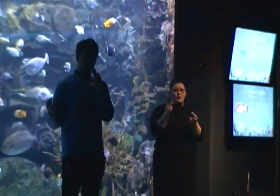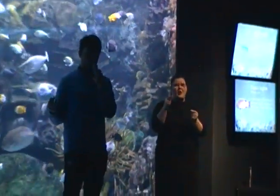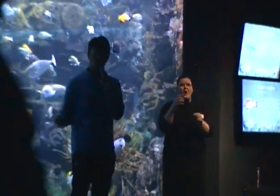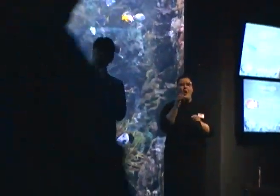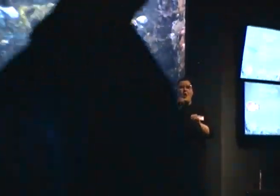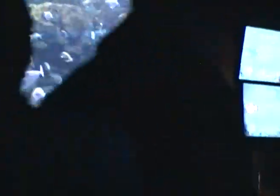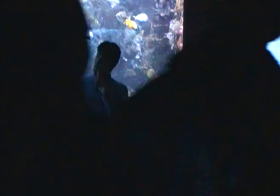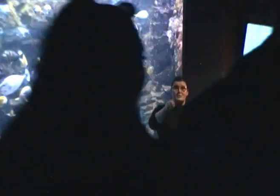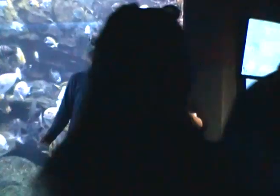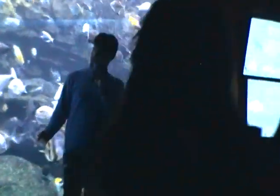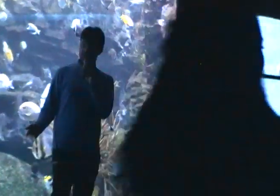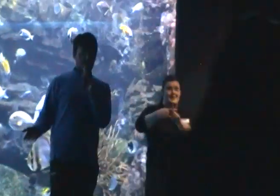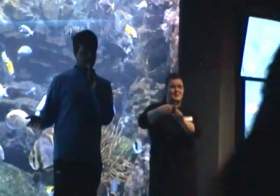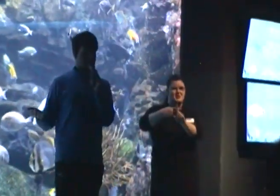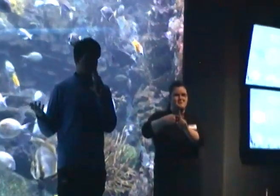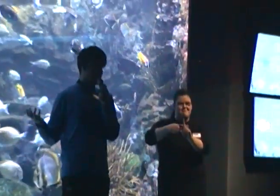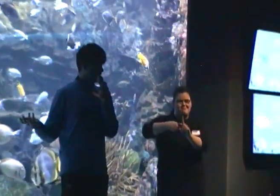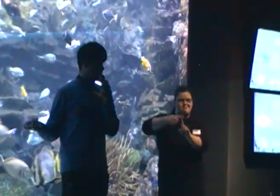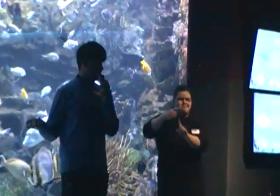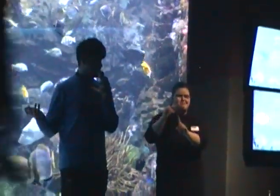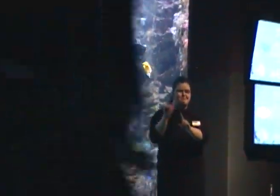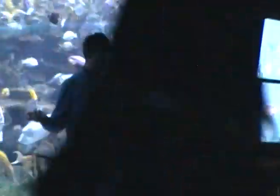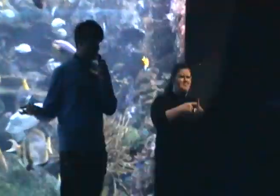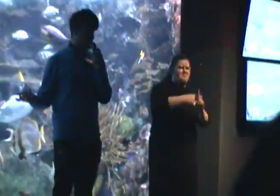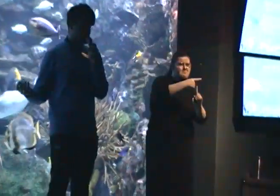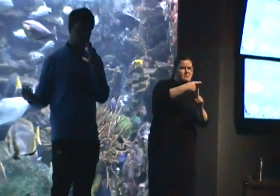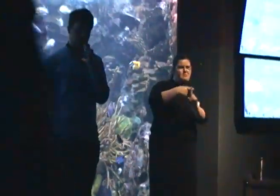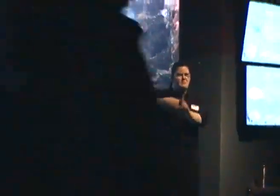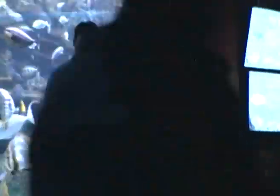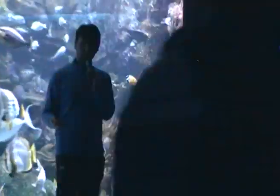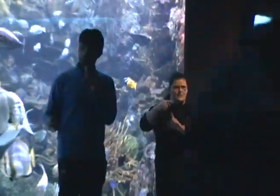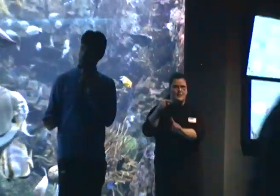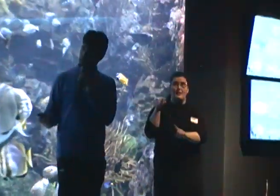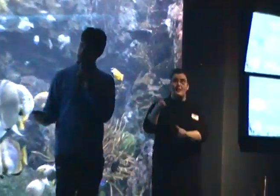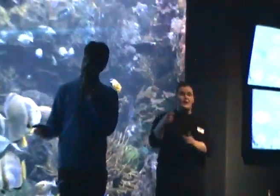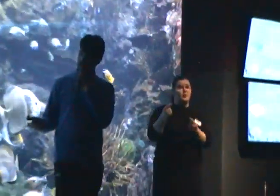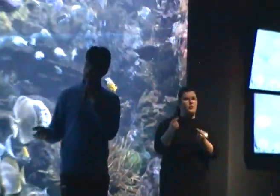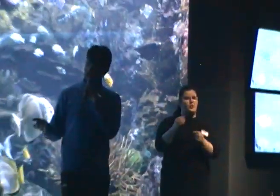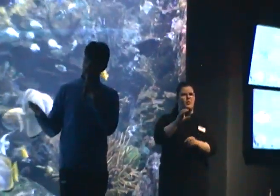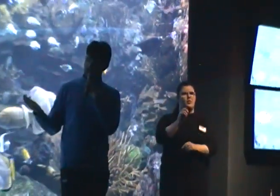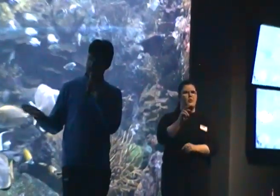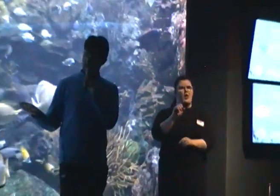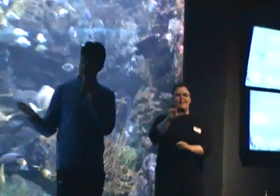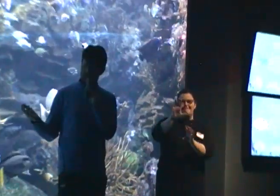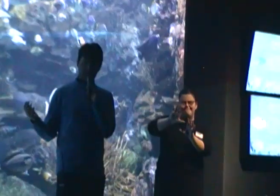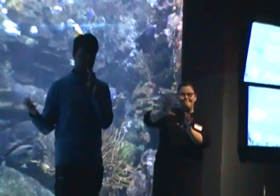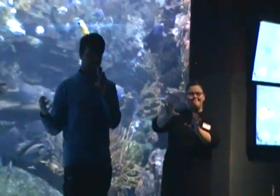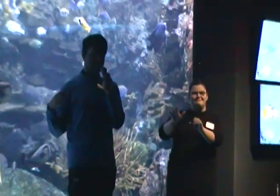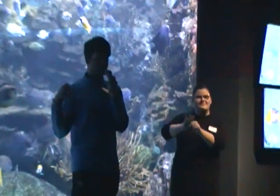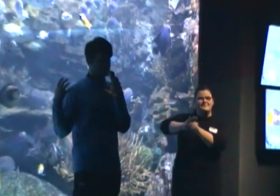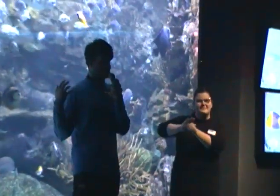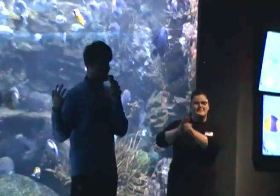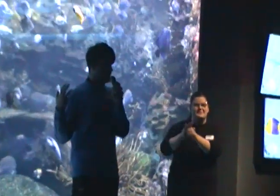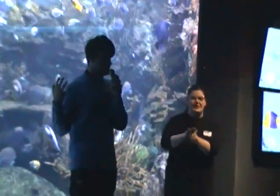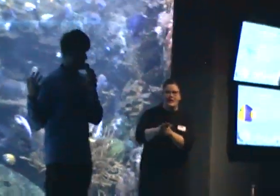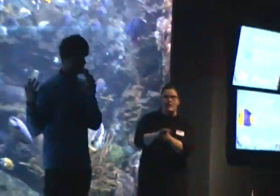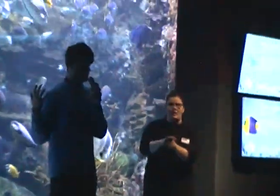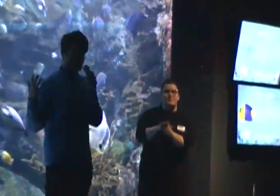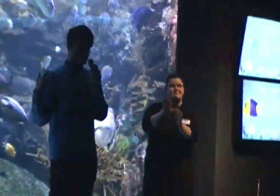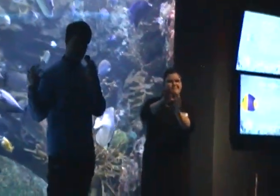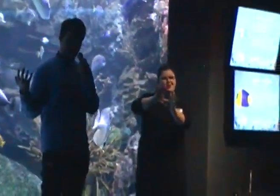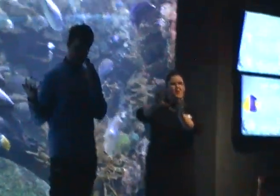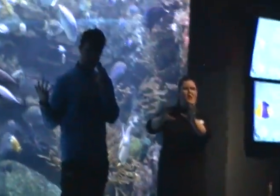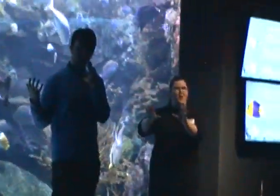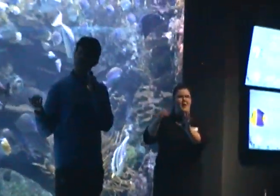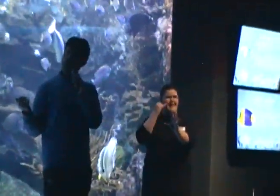changed very quickly. And this is stressing the coral out. Now, when coral gets stressed, it actually expels the algae